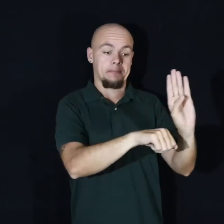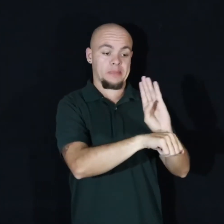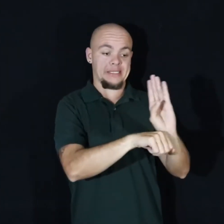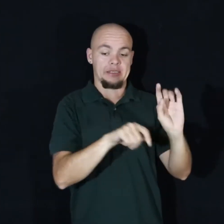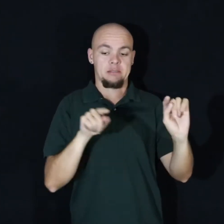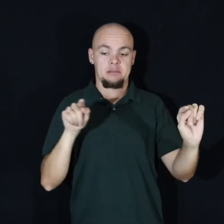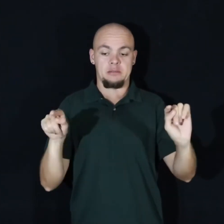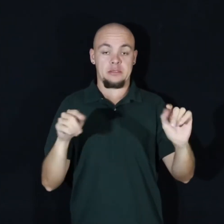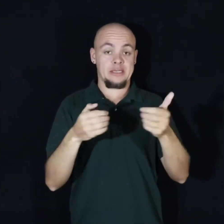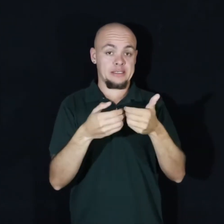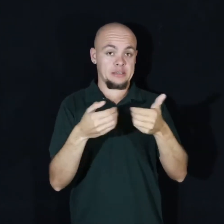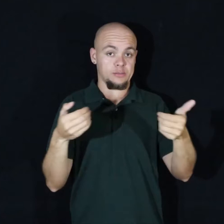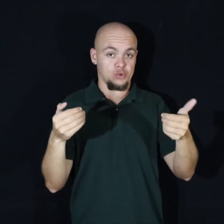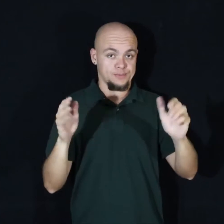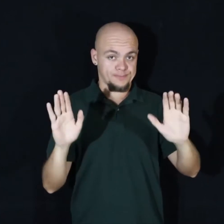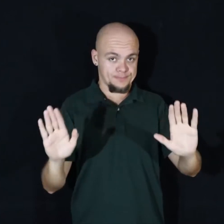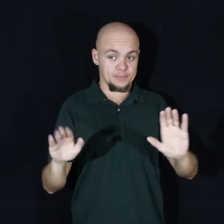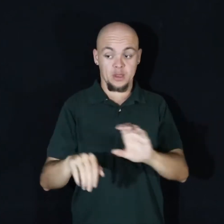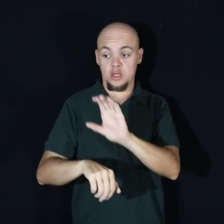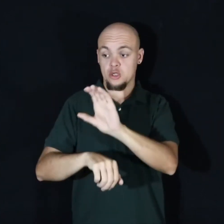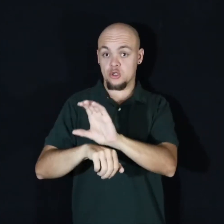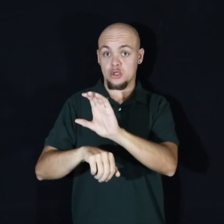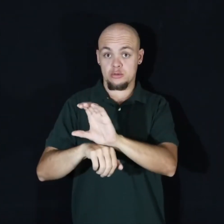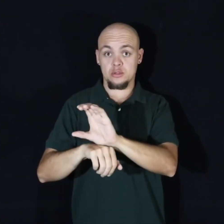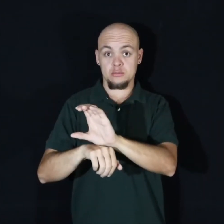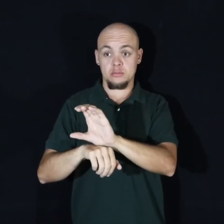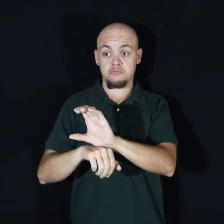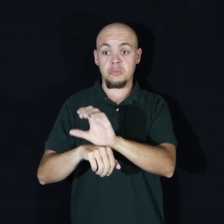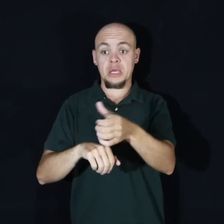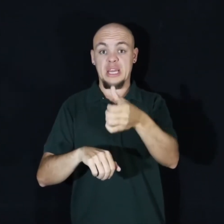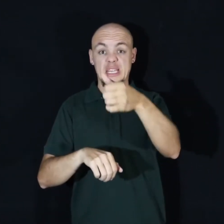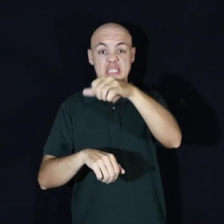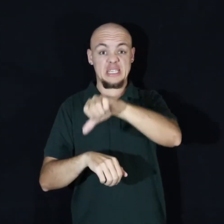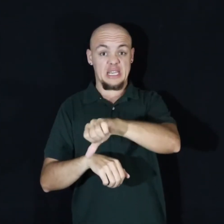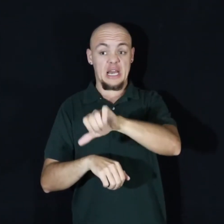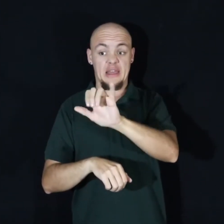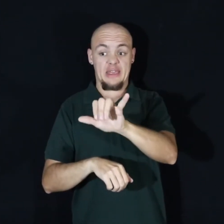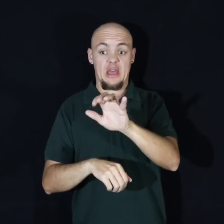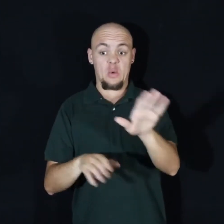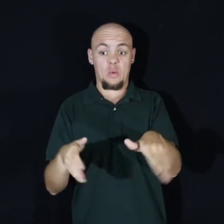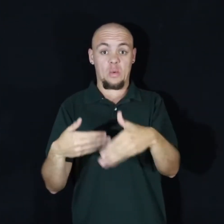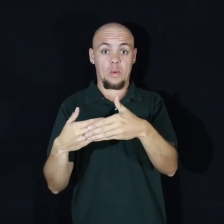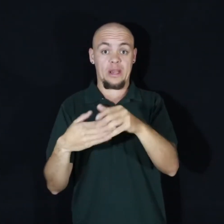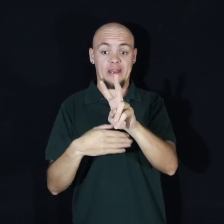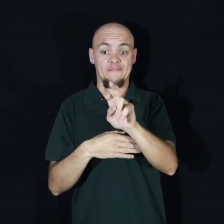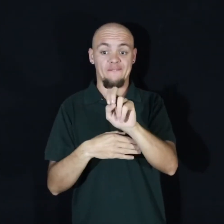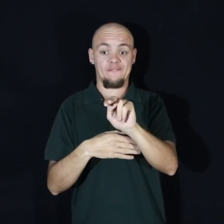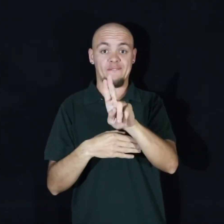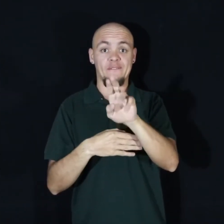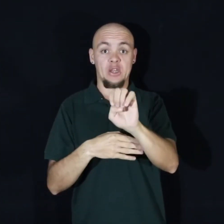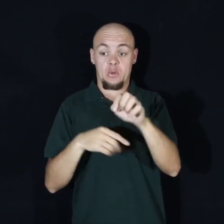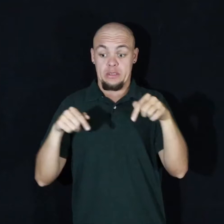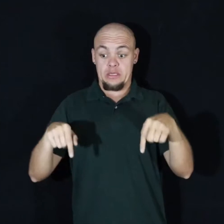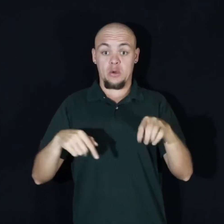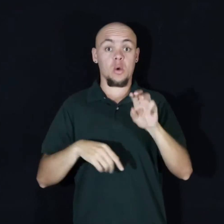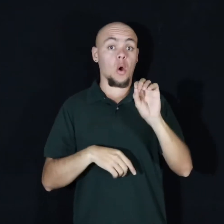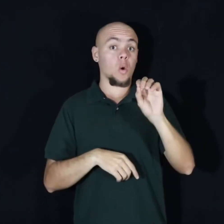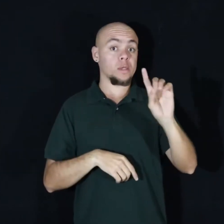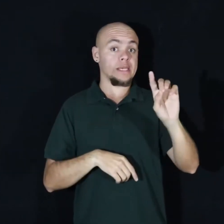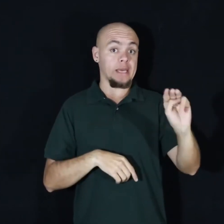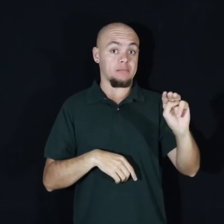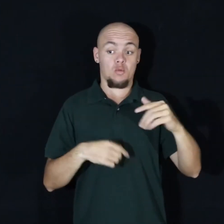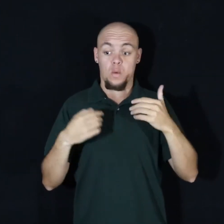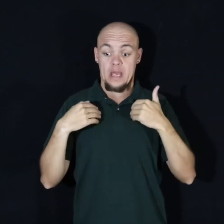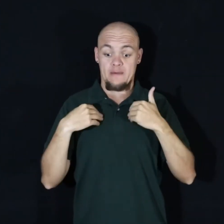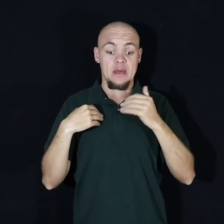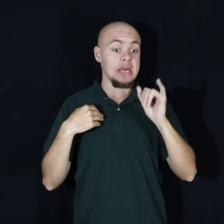differences between churches versus businesses. Churches can deny a wedding venue. Here at Open Door